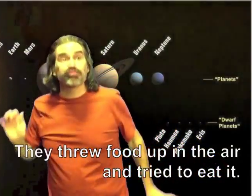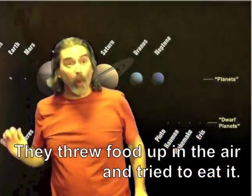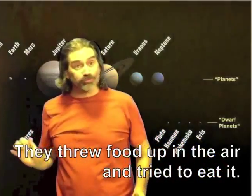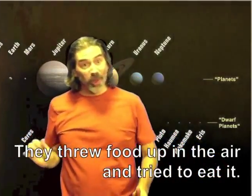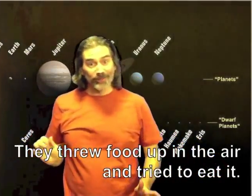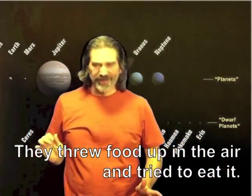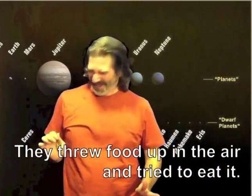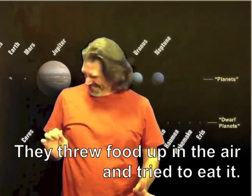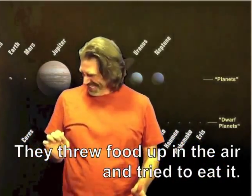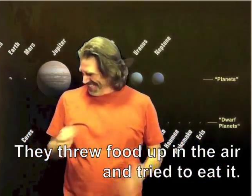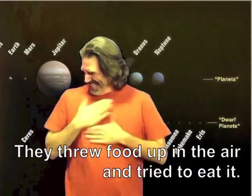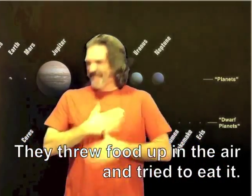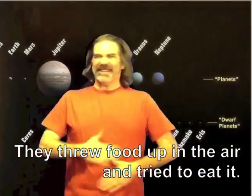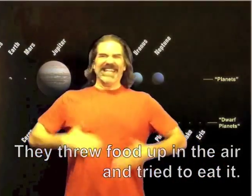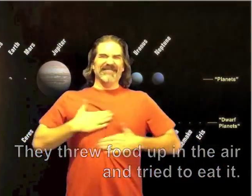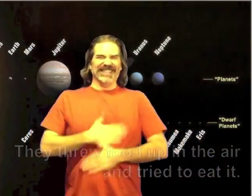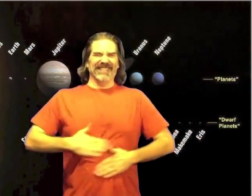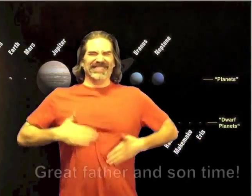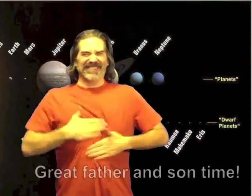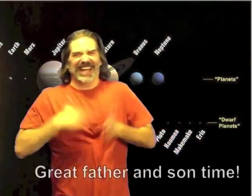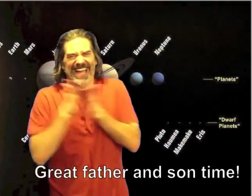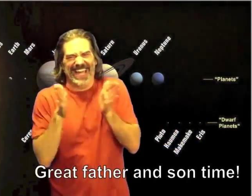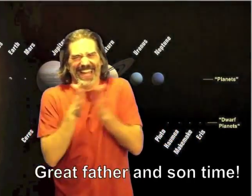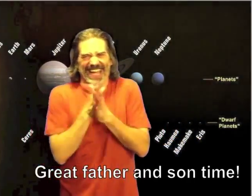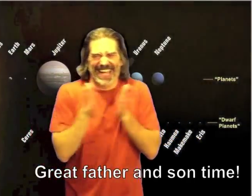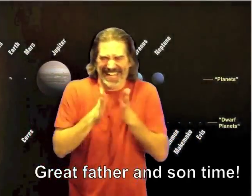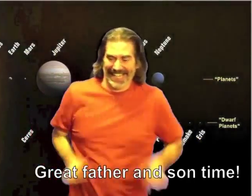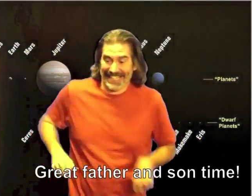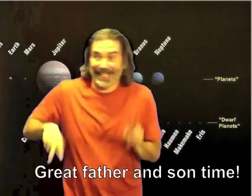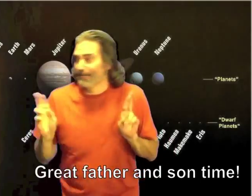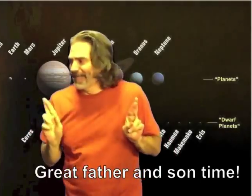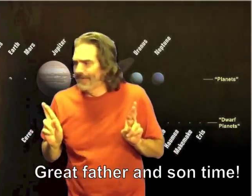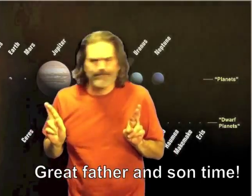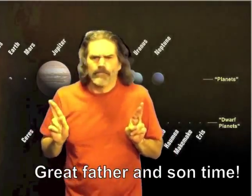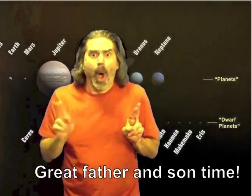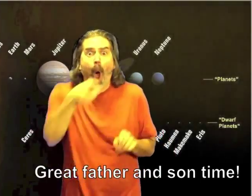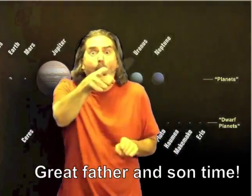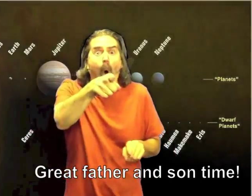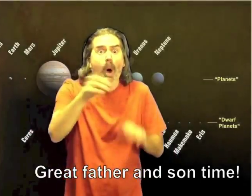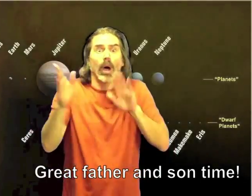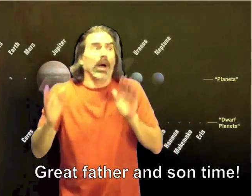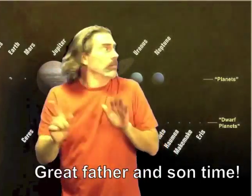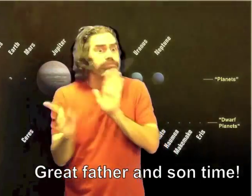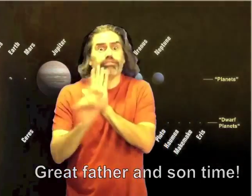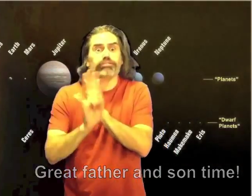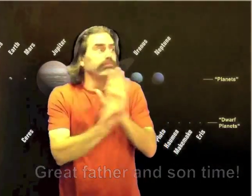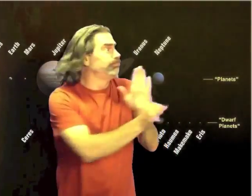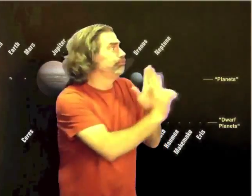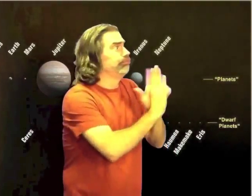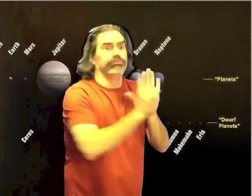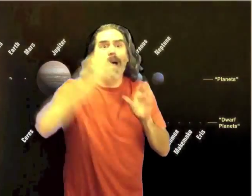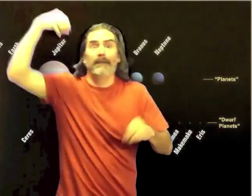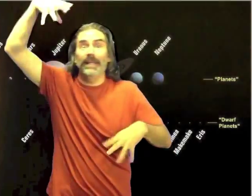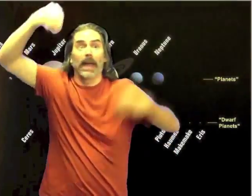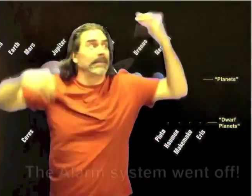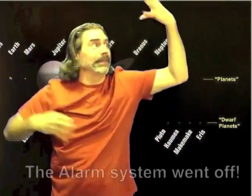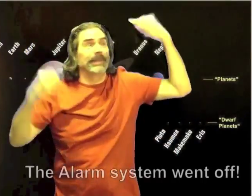potato chips at each other. It was a great father and son moment. But then all of a sudden